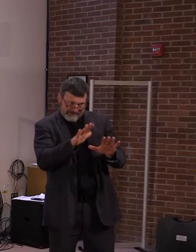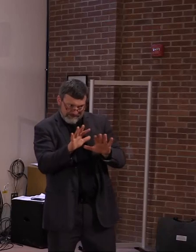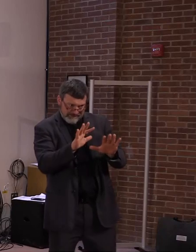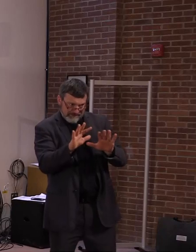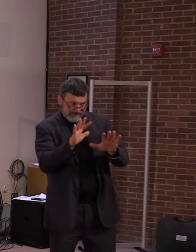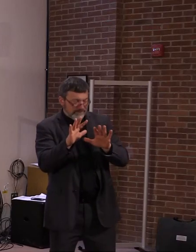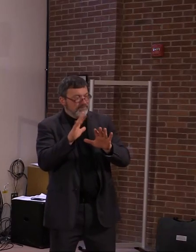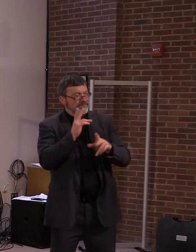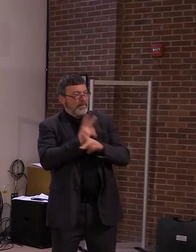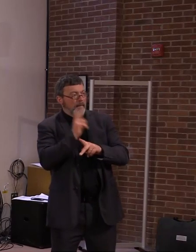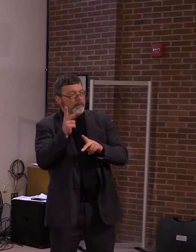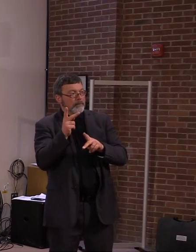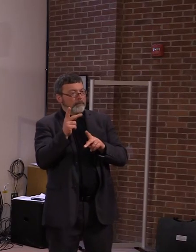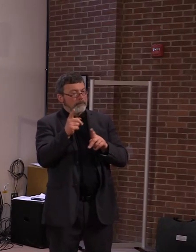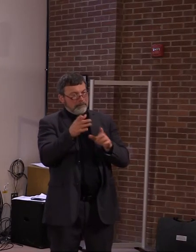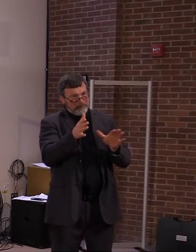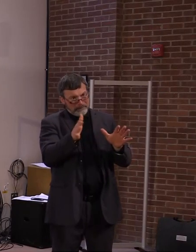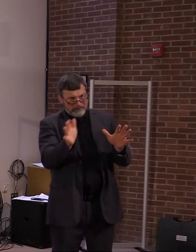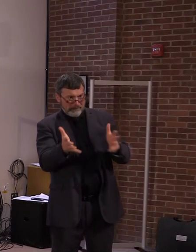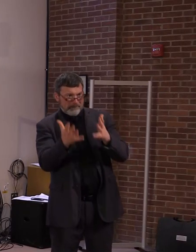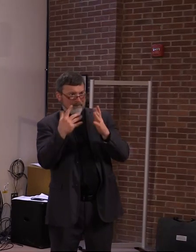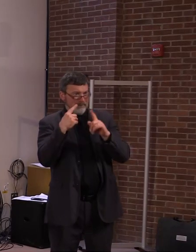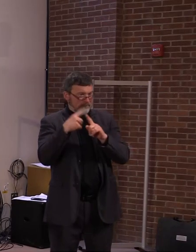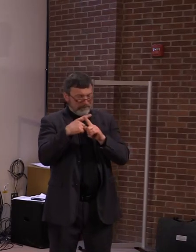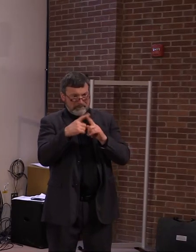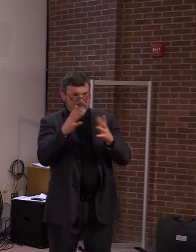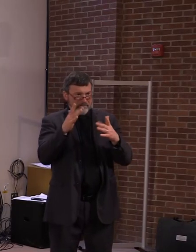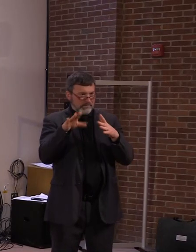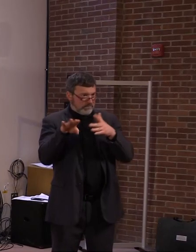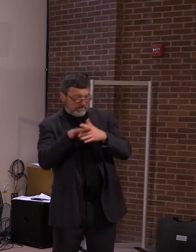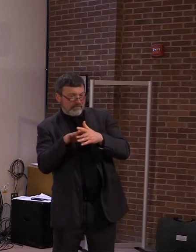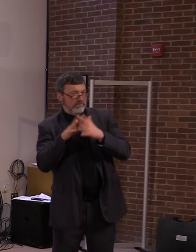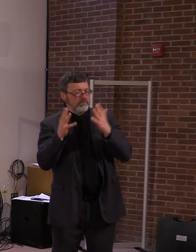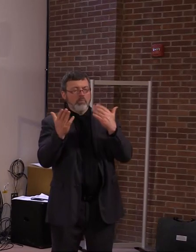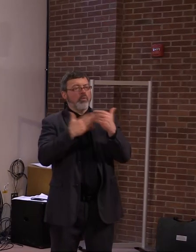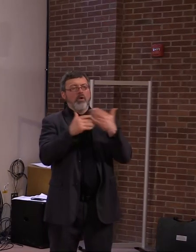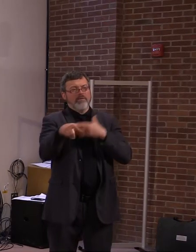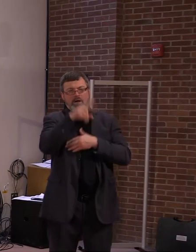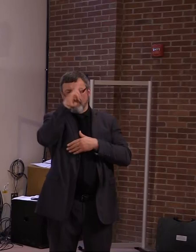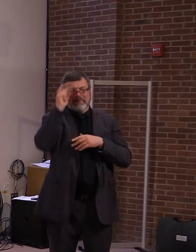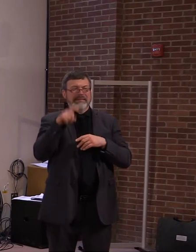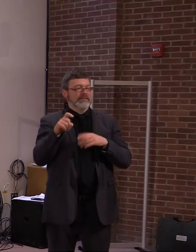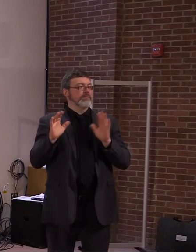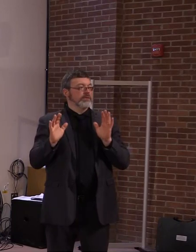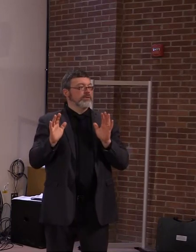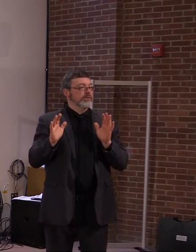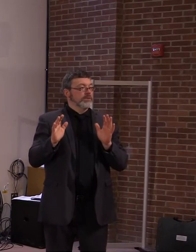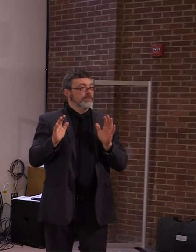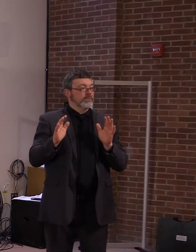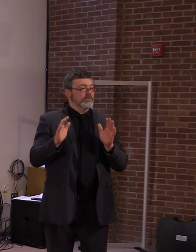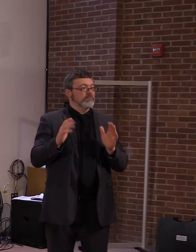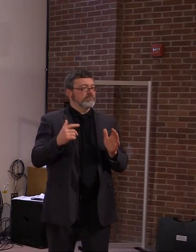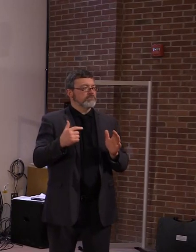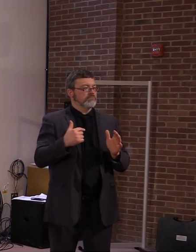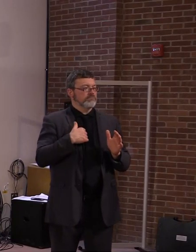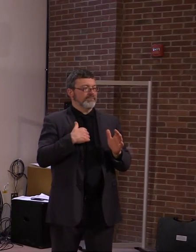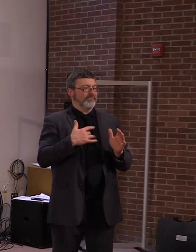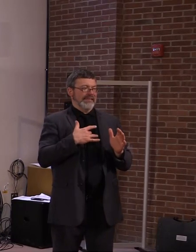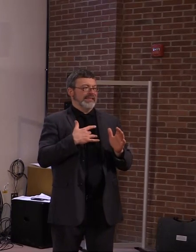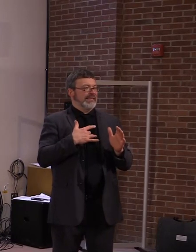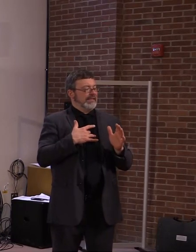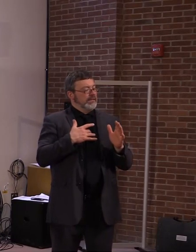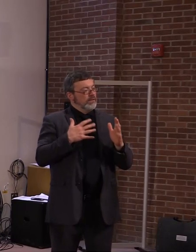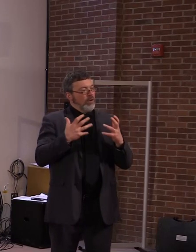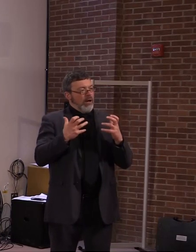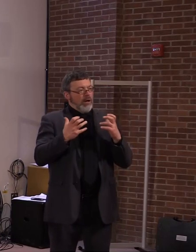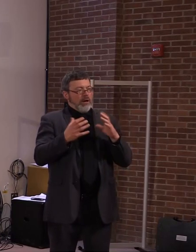have to turn to, that hospitals have to do as well. So I think from our standpoint, and I want to make it clear today, you